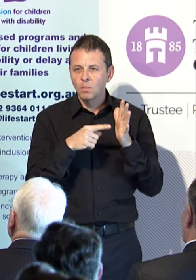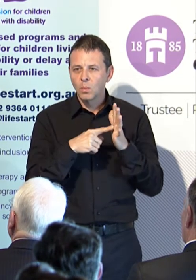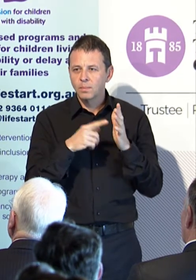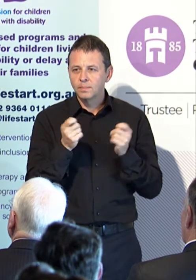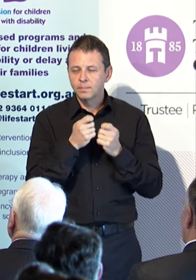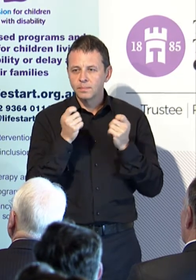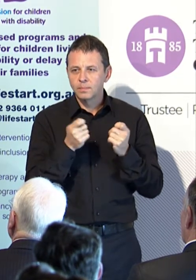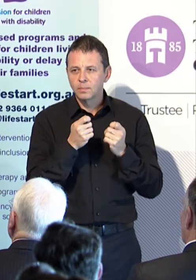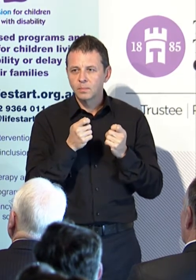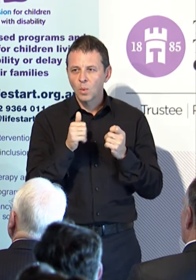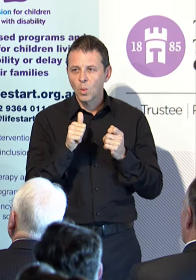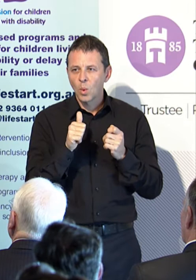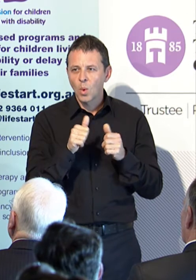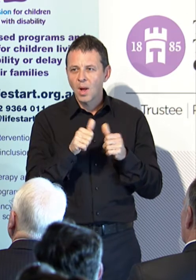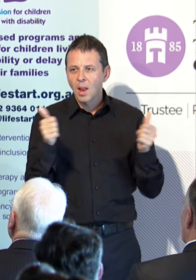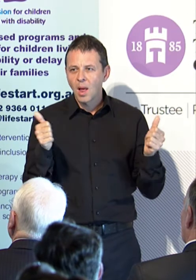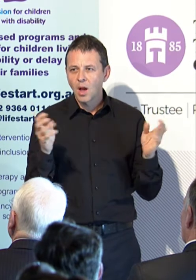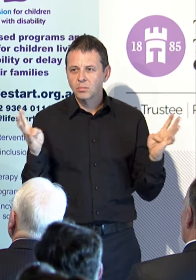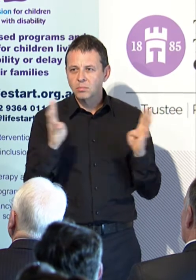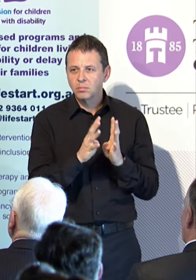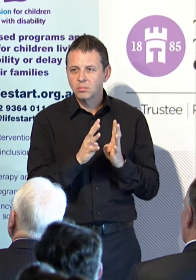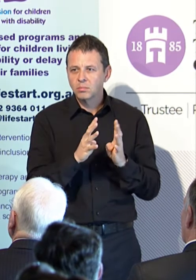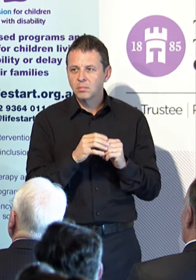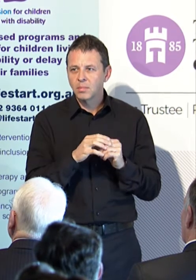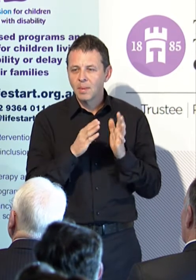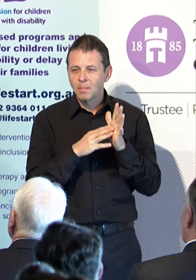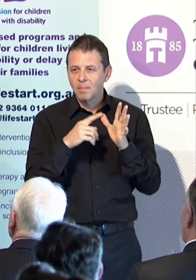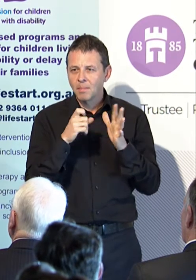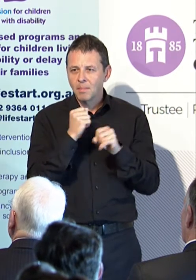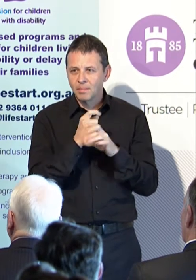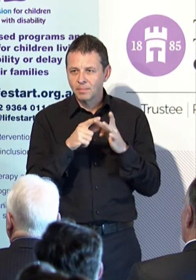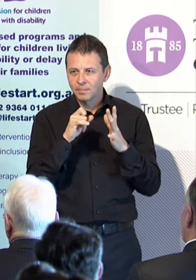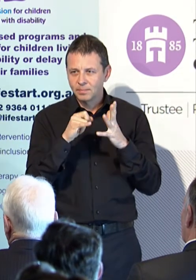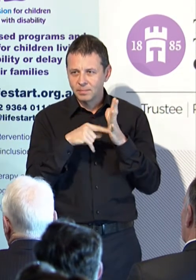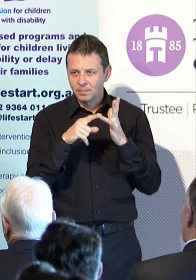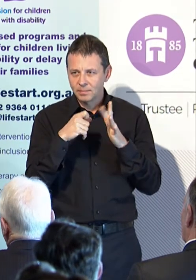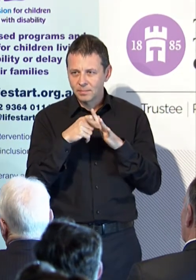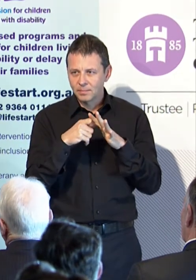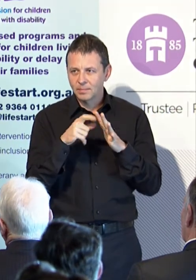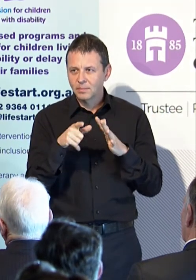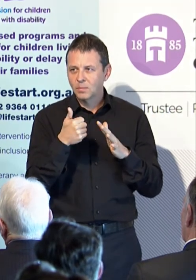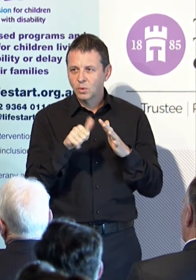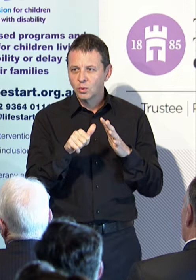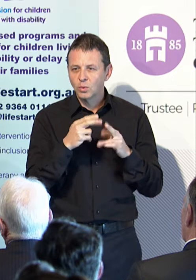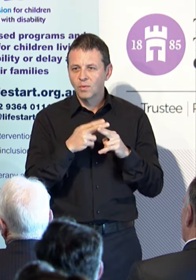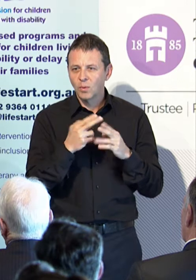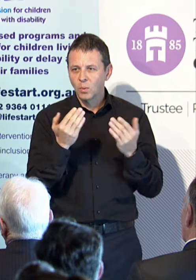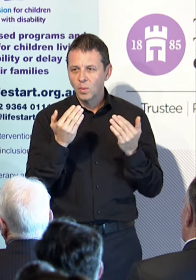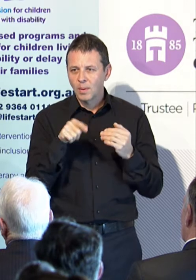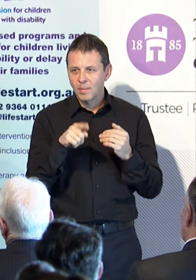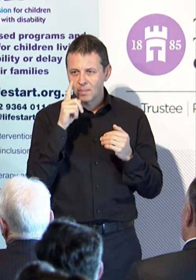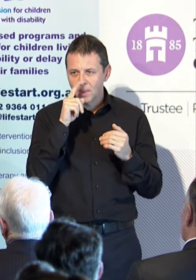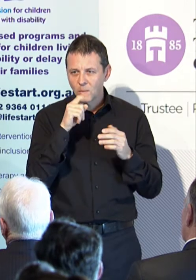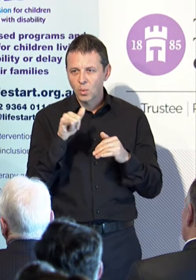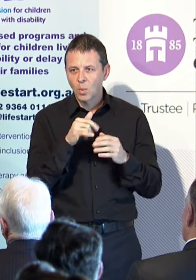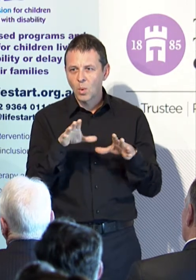or large corroborees, matchy stick was used to welcome those people or accept